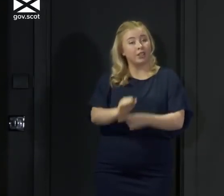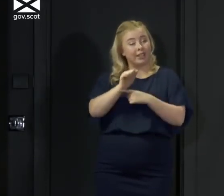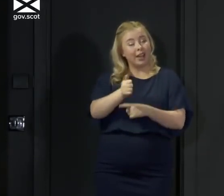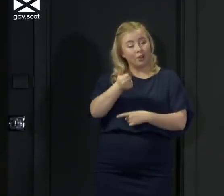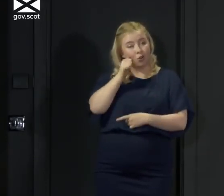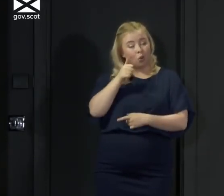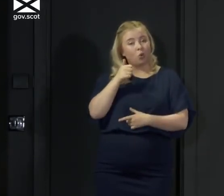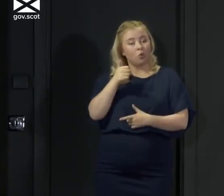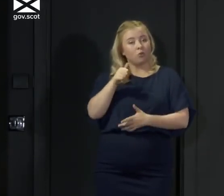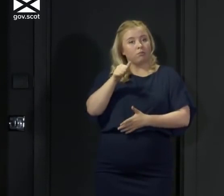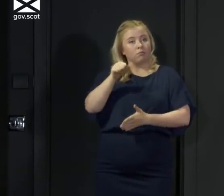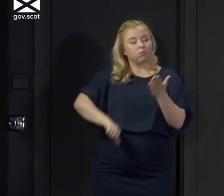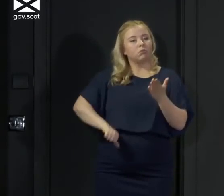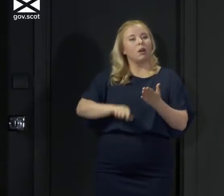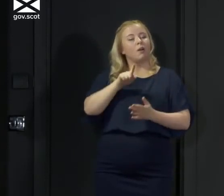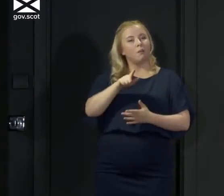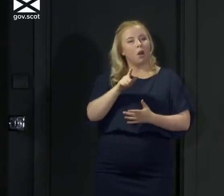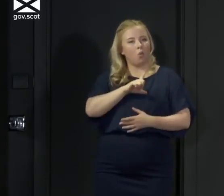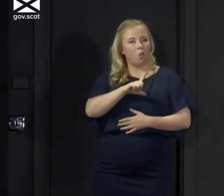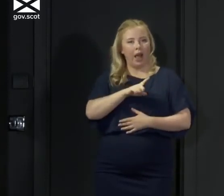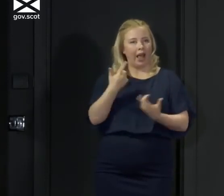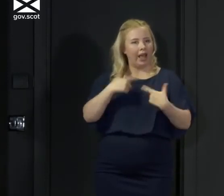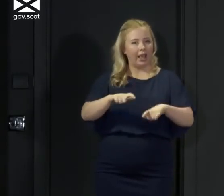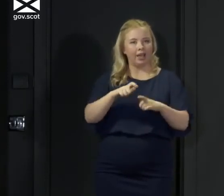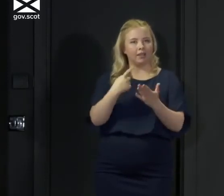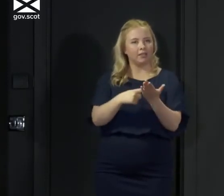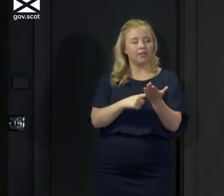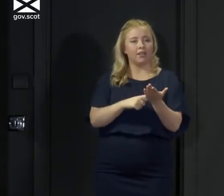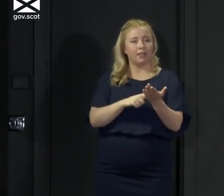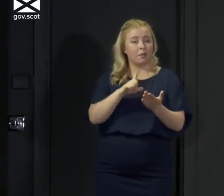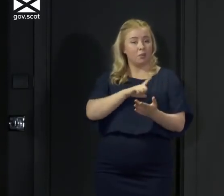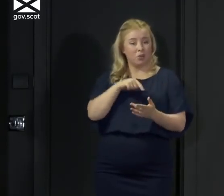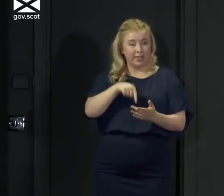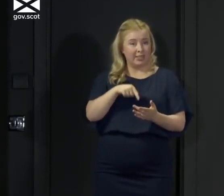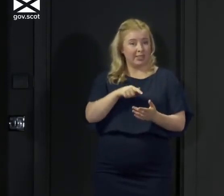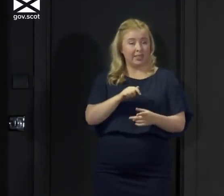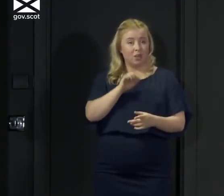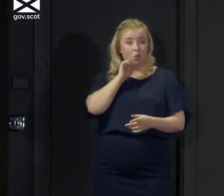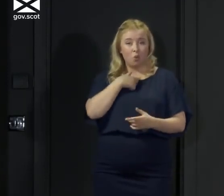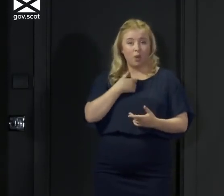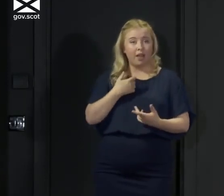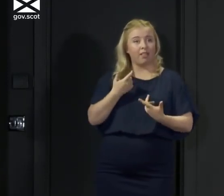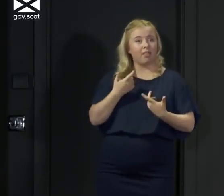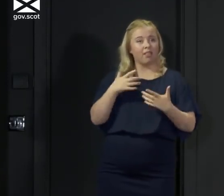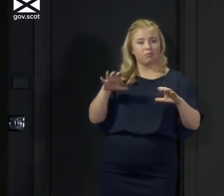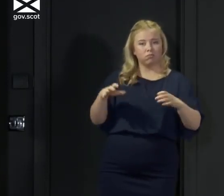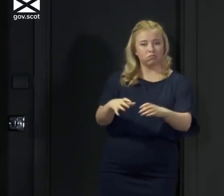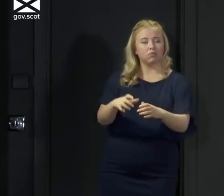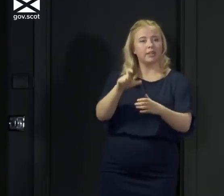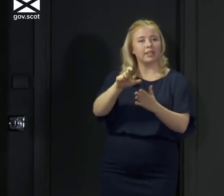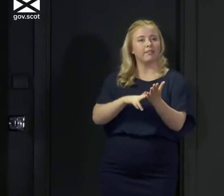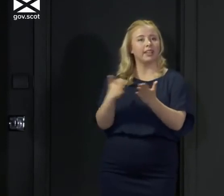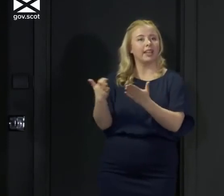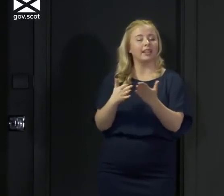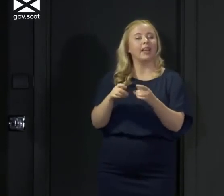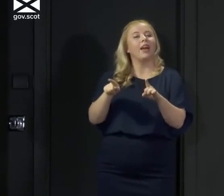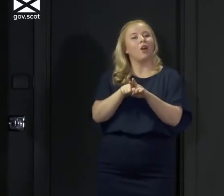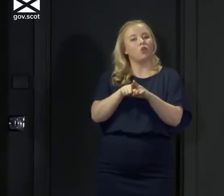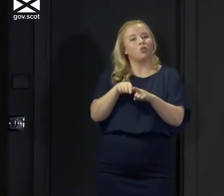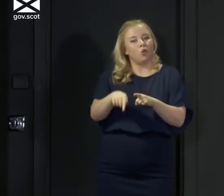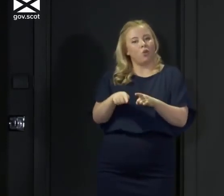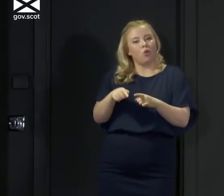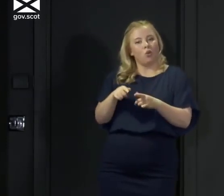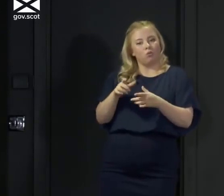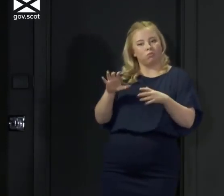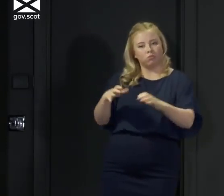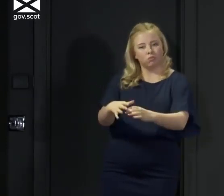reasons we're doing this remain as they have always been. These are the ways in which we will continue to suppress this virus, and in continuing to suppress it,